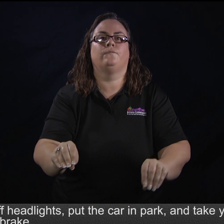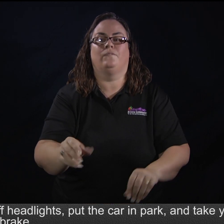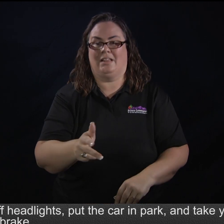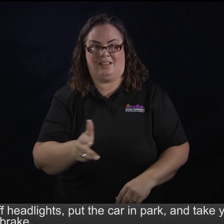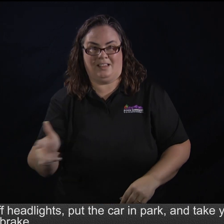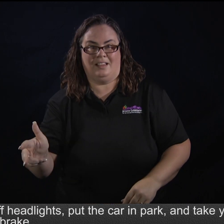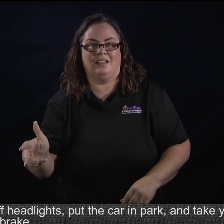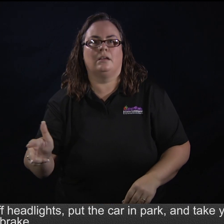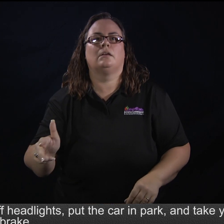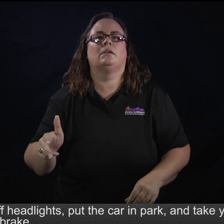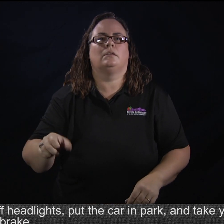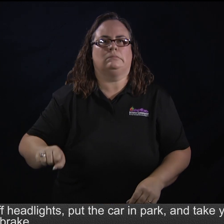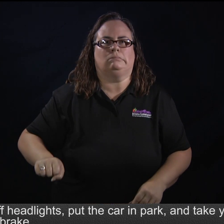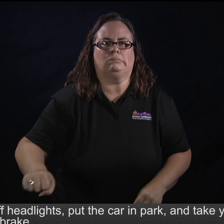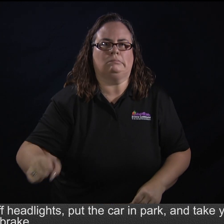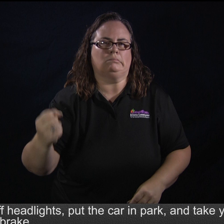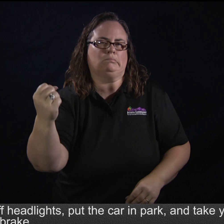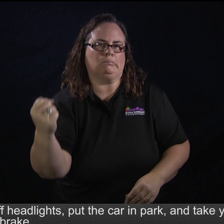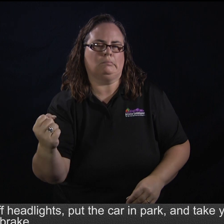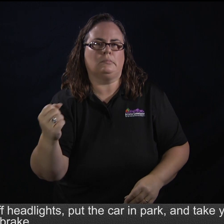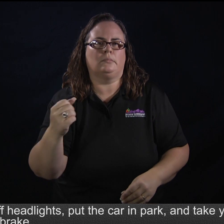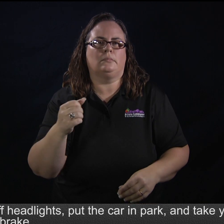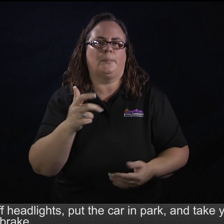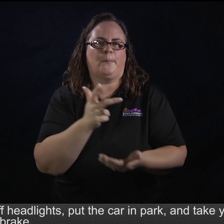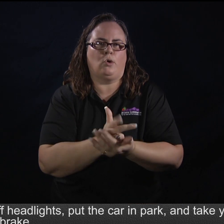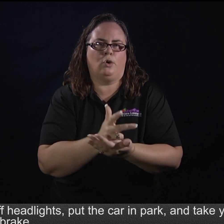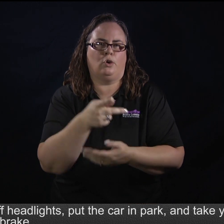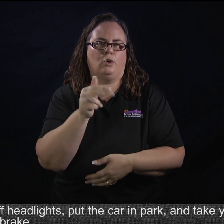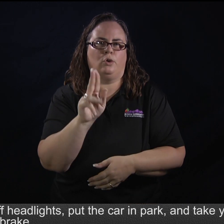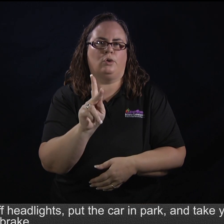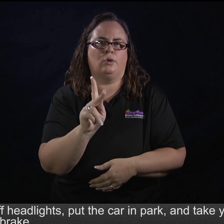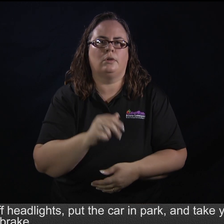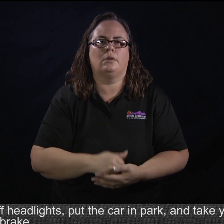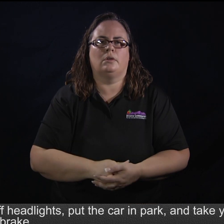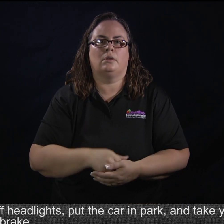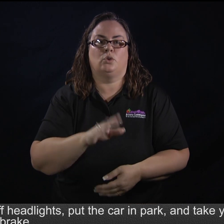Turn off headlights, put the car in park, and take your foot off the brake.